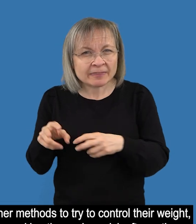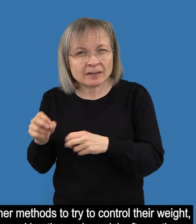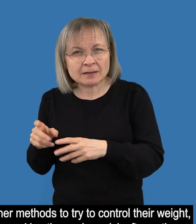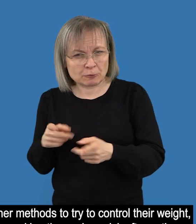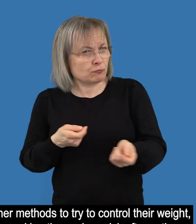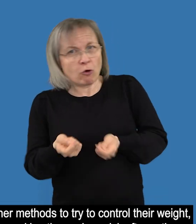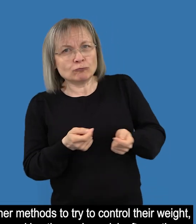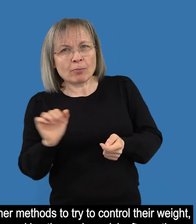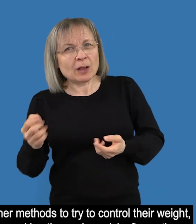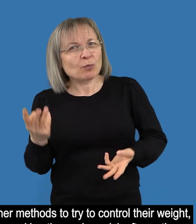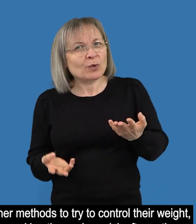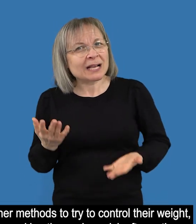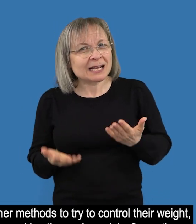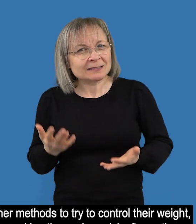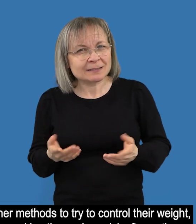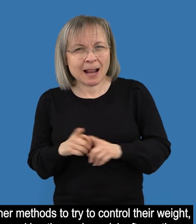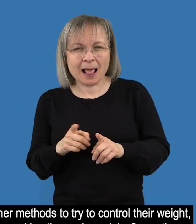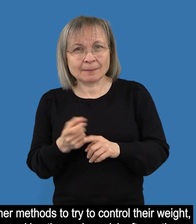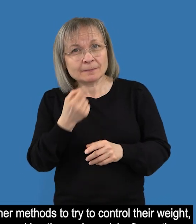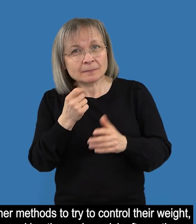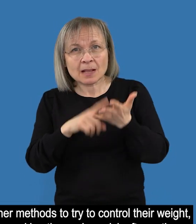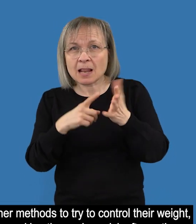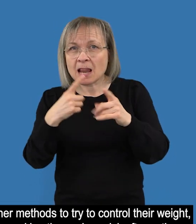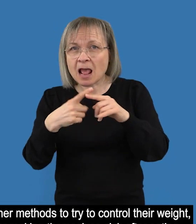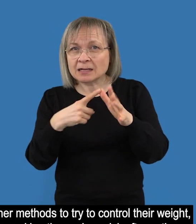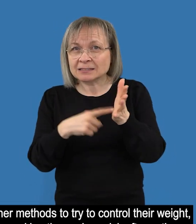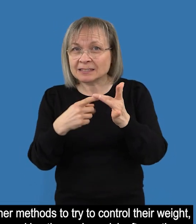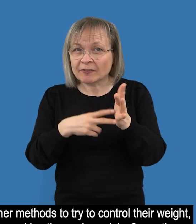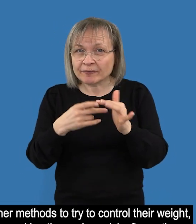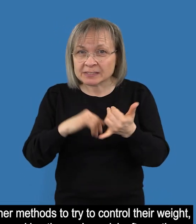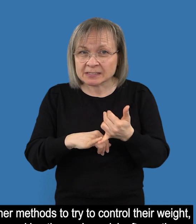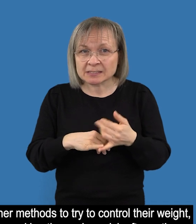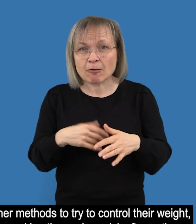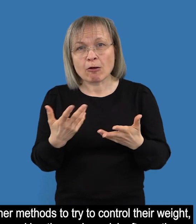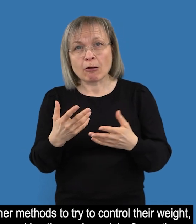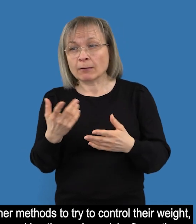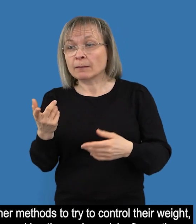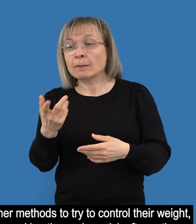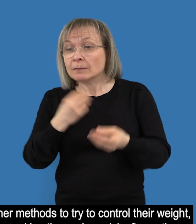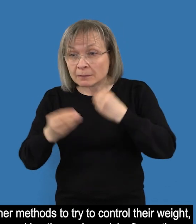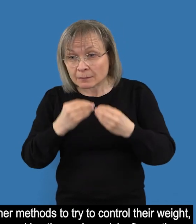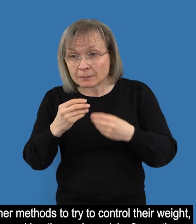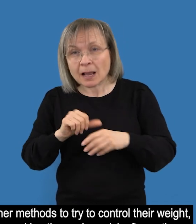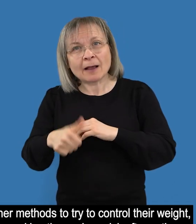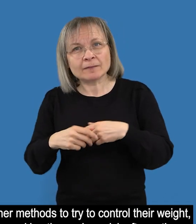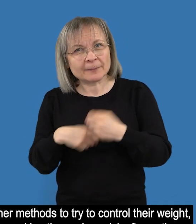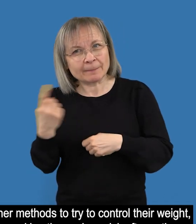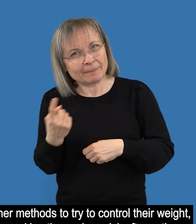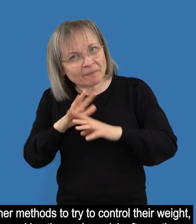They may also use other methods to try to control their weight, like using laxatives or making themselves sick after